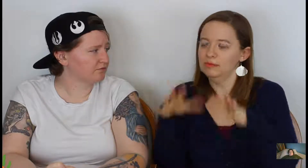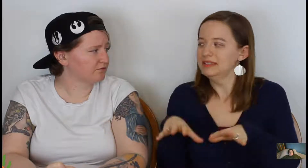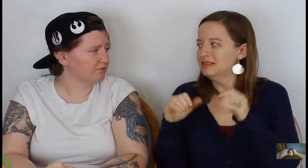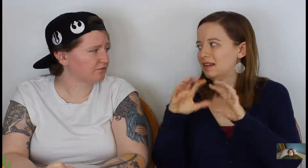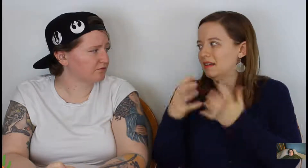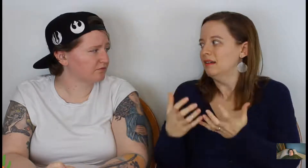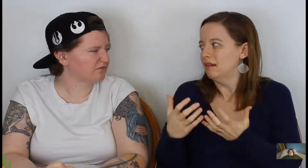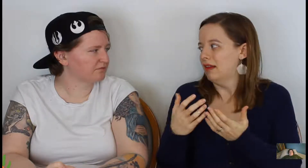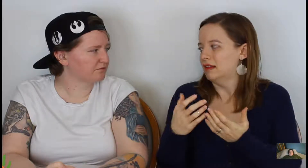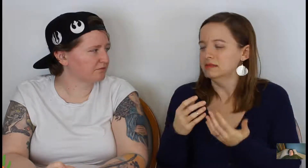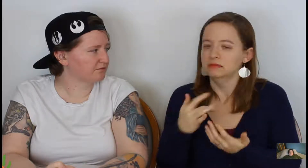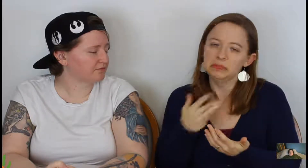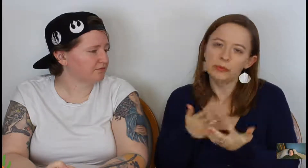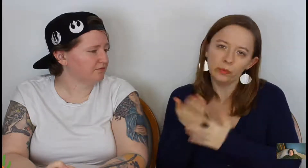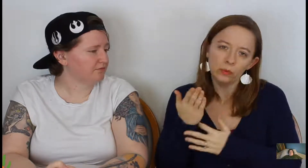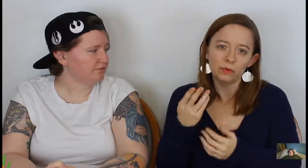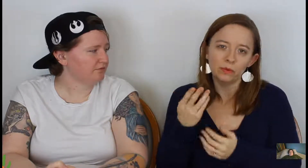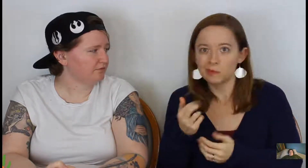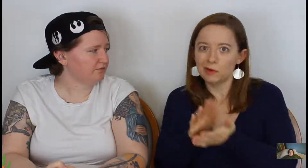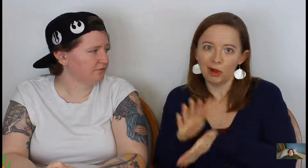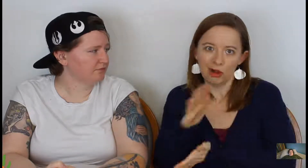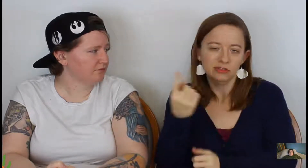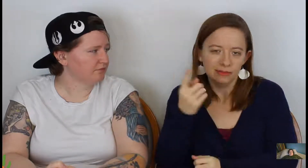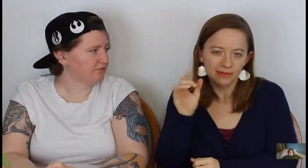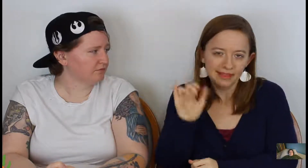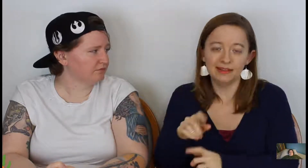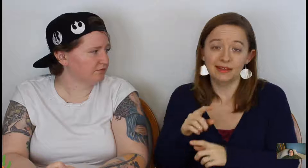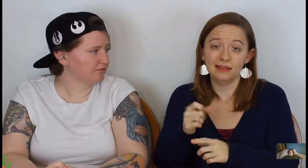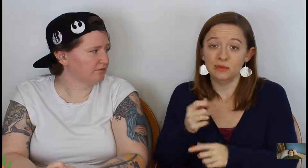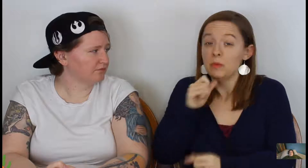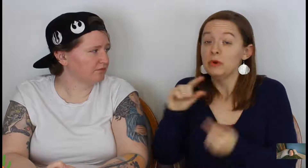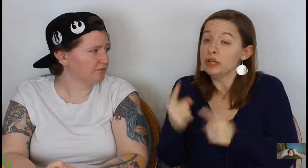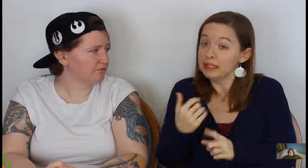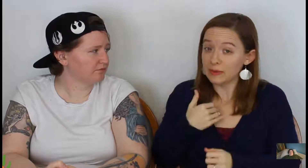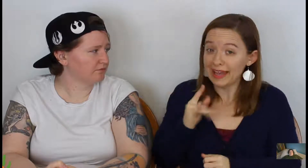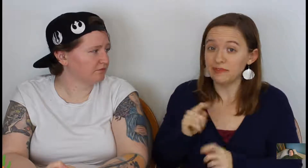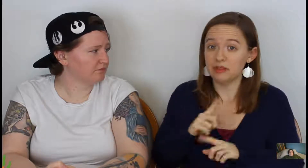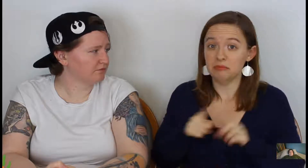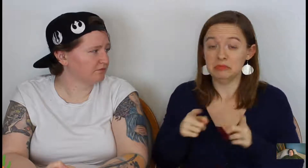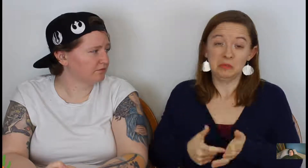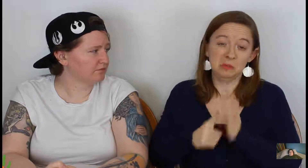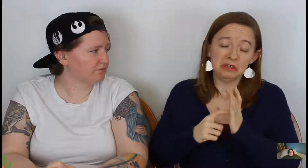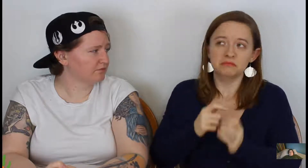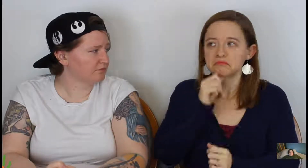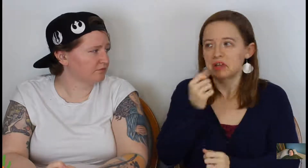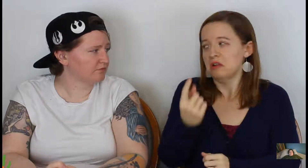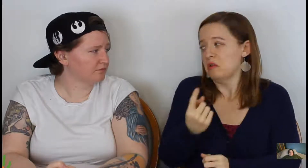language, I always recommend taking classes, your high school or college or something like that. But it doesn't hurt to have